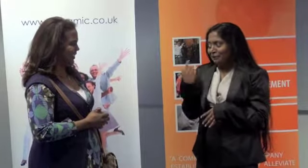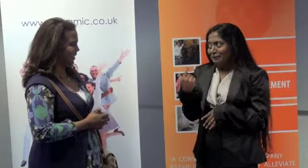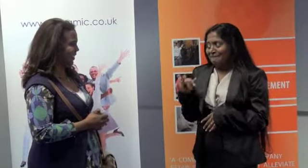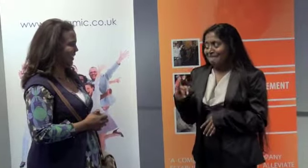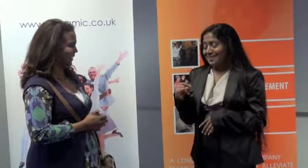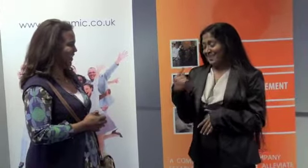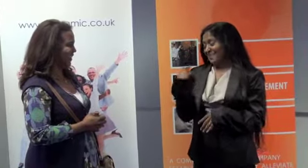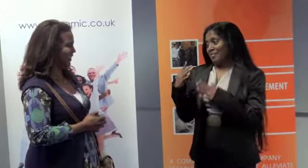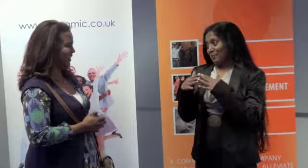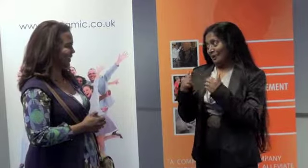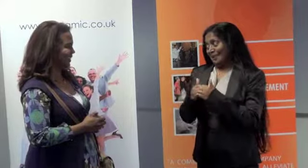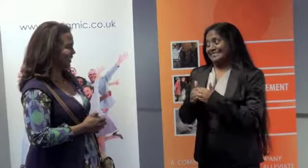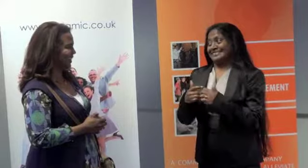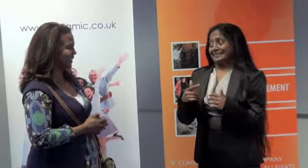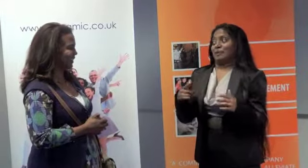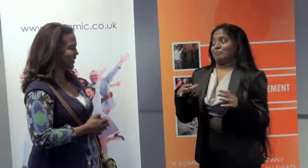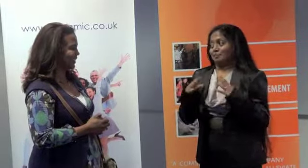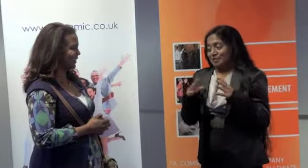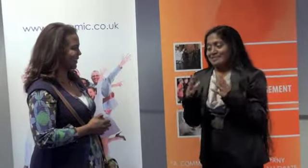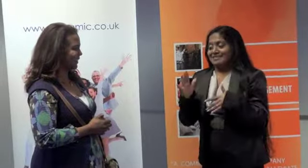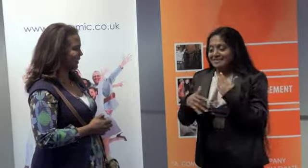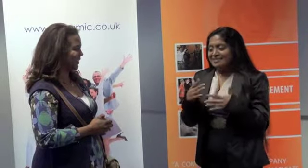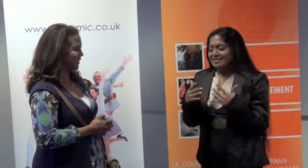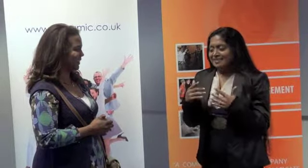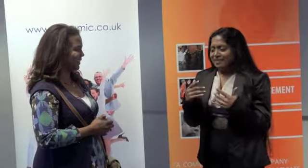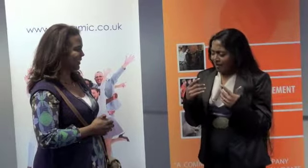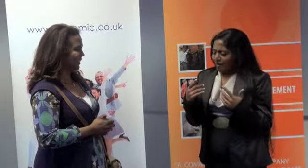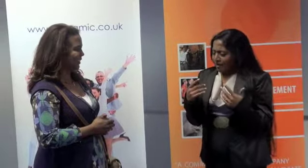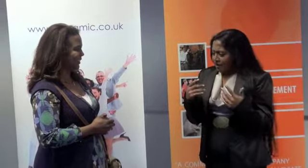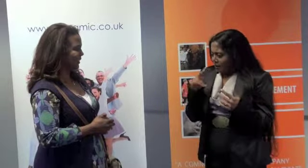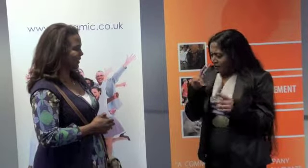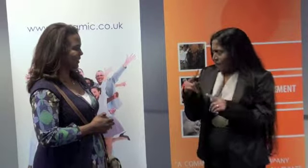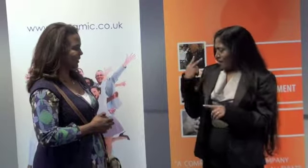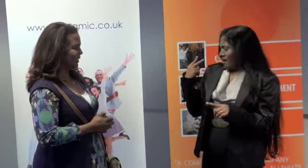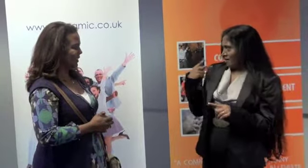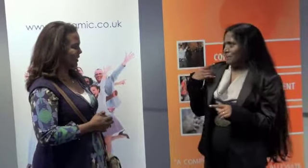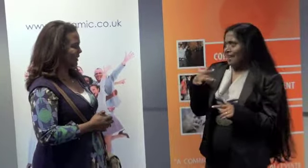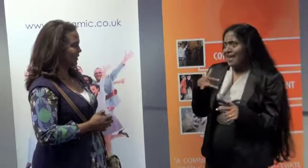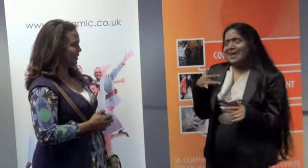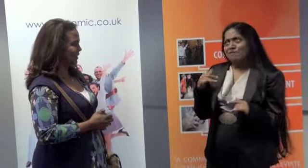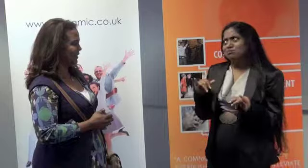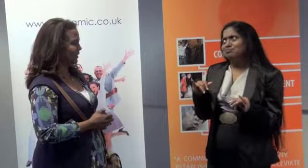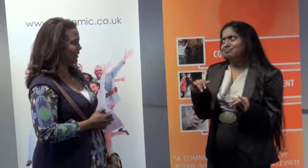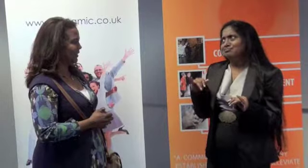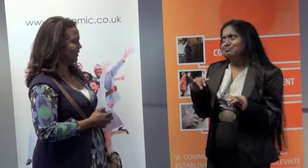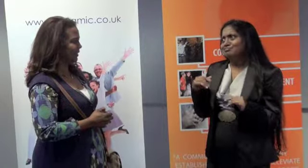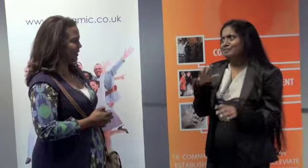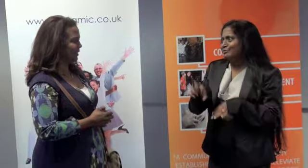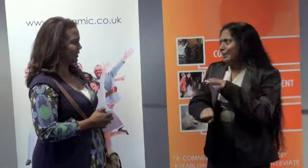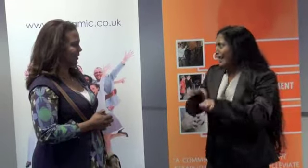children. So I spent the weekend just gone preparing. And it was through this that I looked back at my life and realised